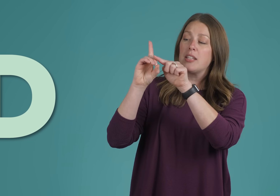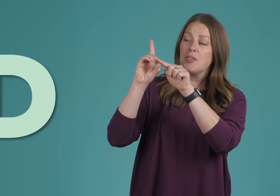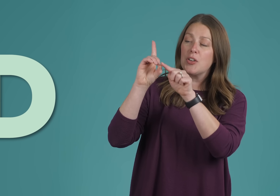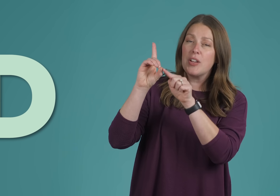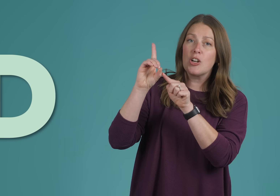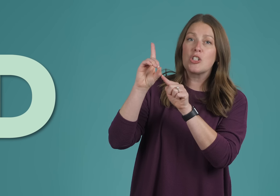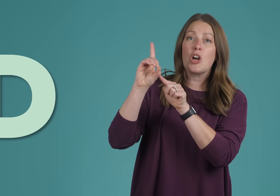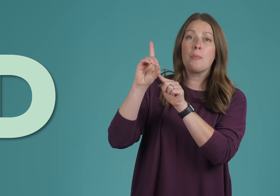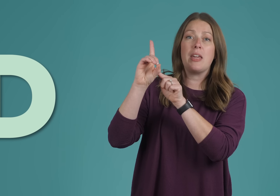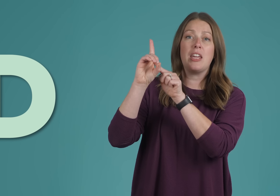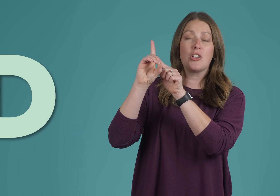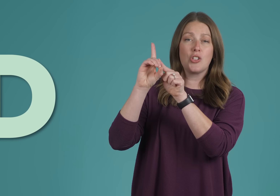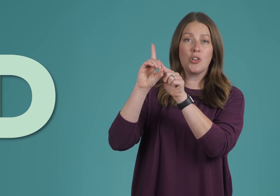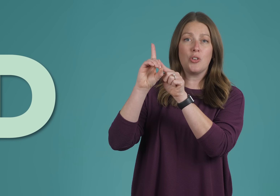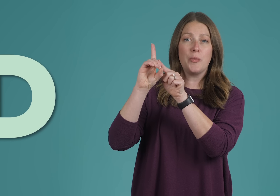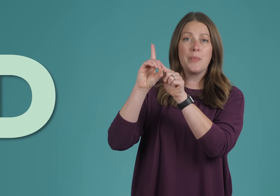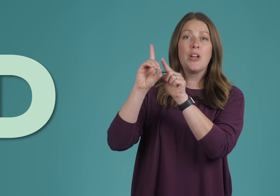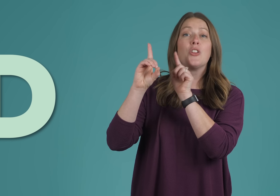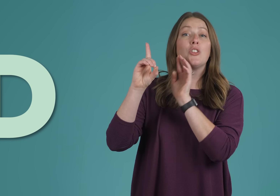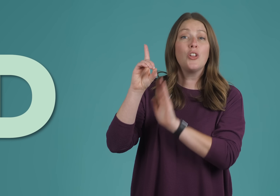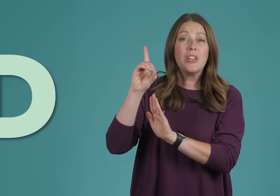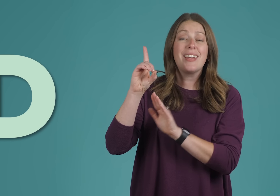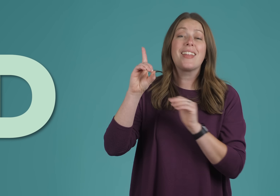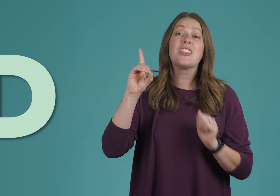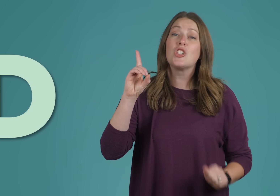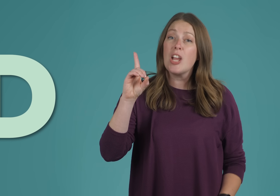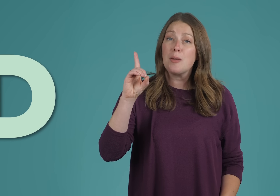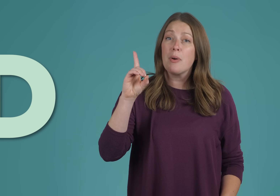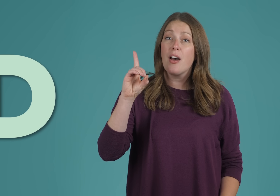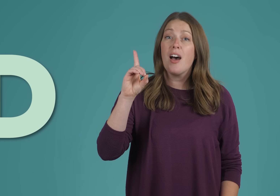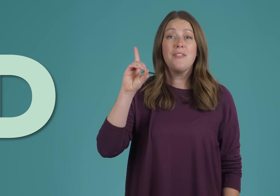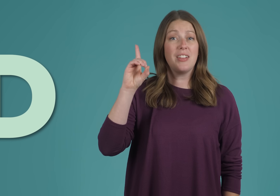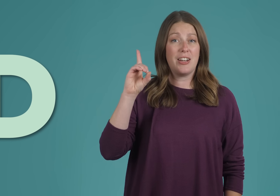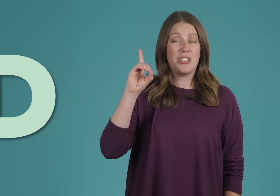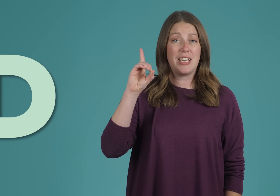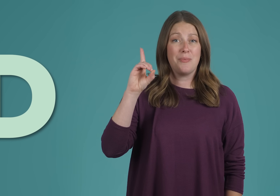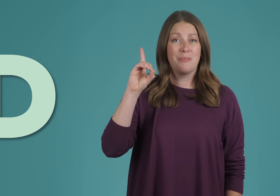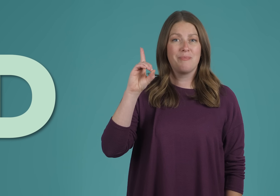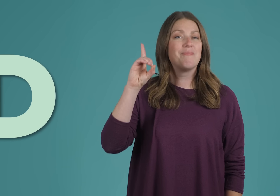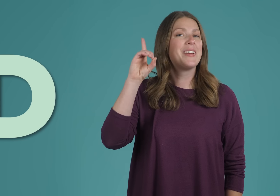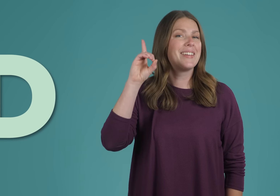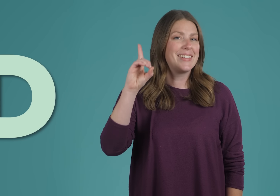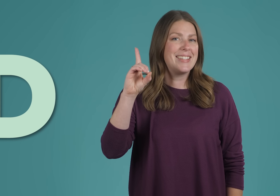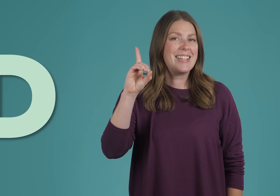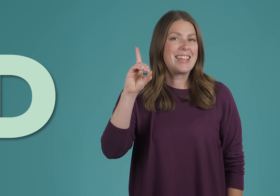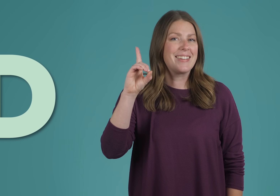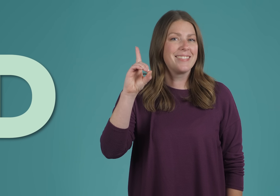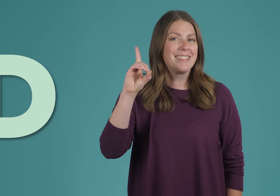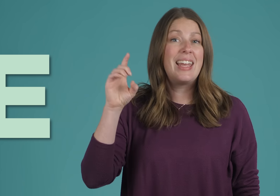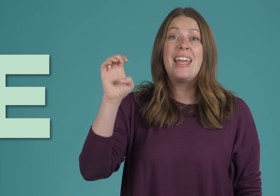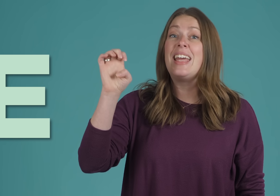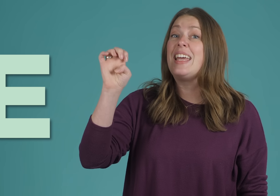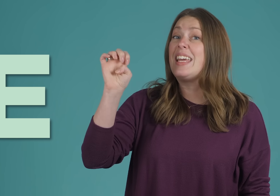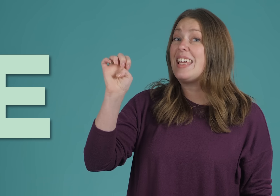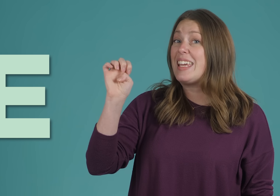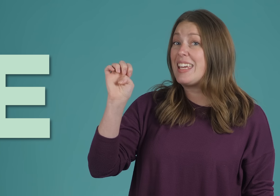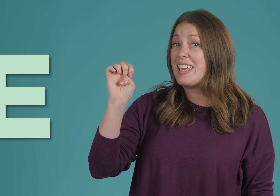of your fingers are making a circle, looking like the shape of the letter D. D.